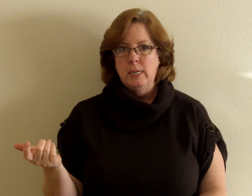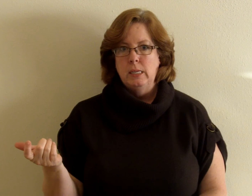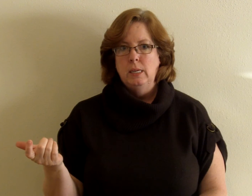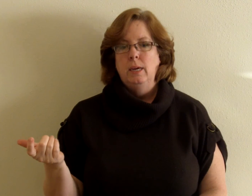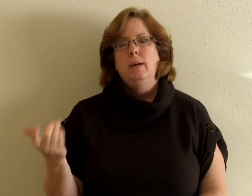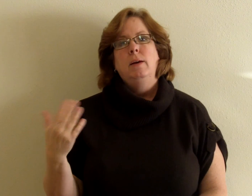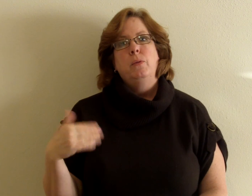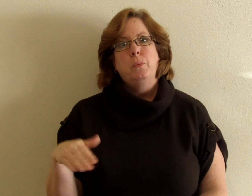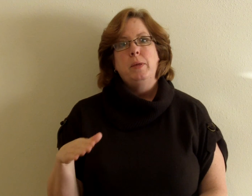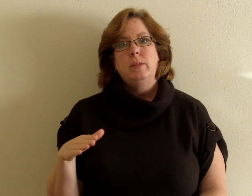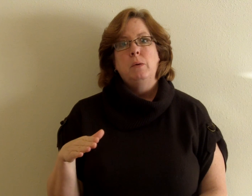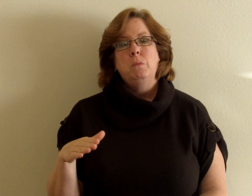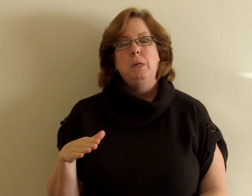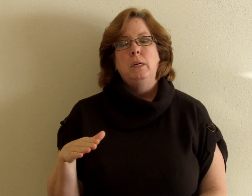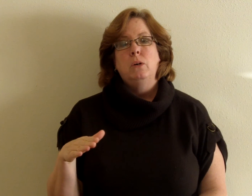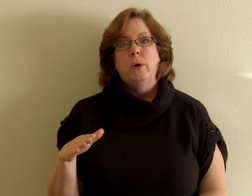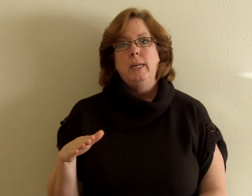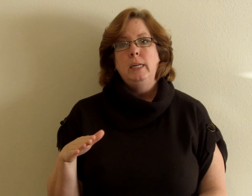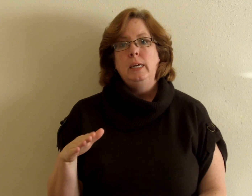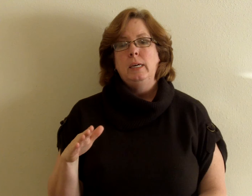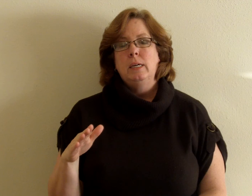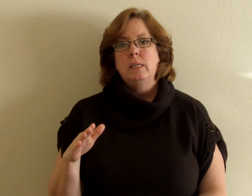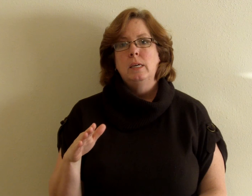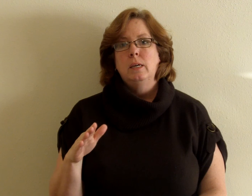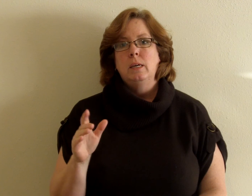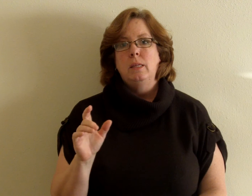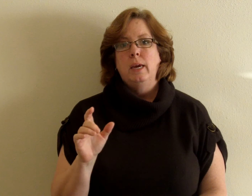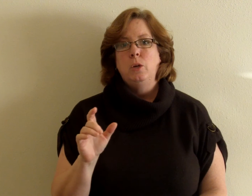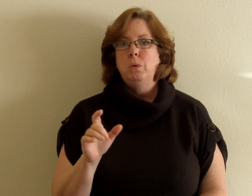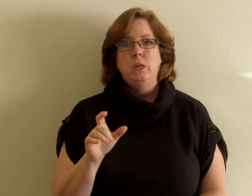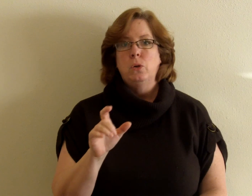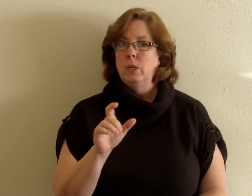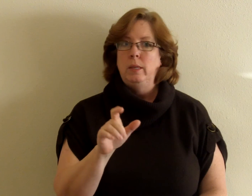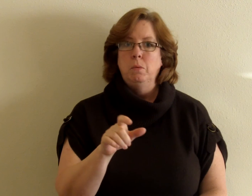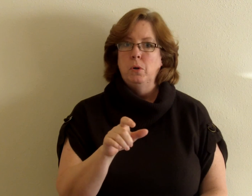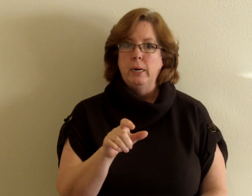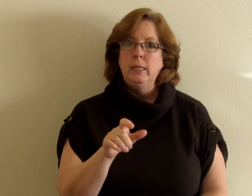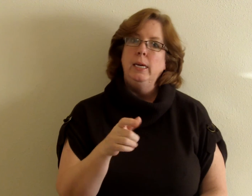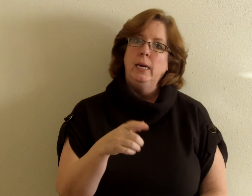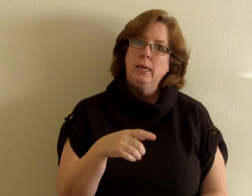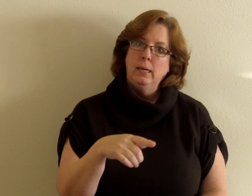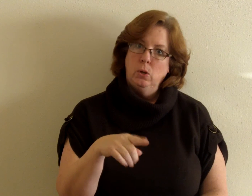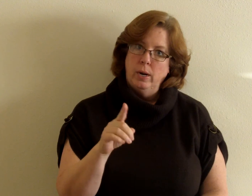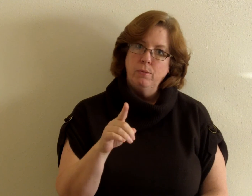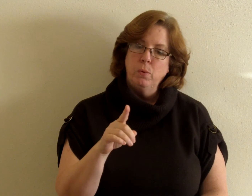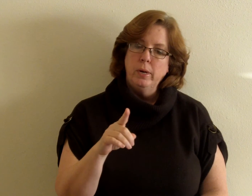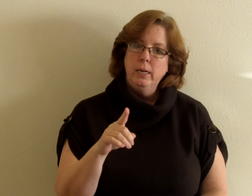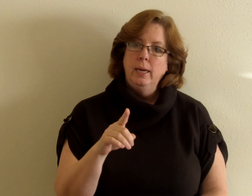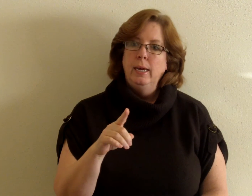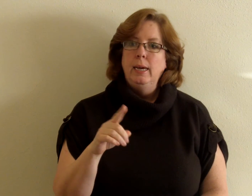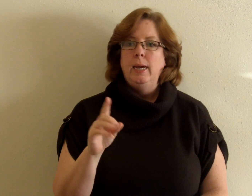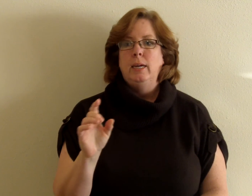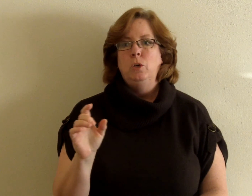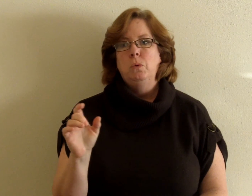us. The way that they will be graded is that you will either sign them correctly and get credit for it, and you will do